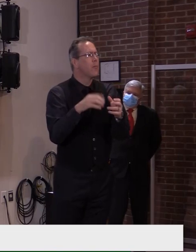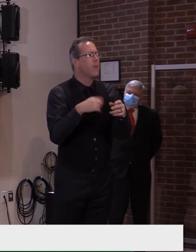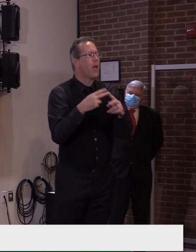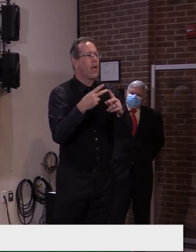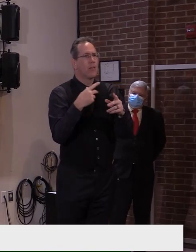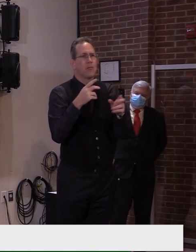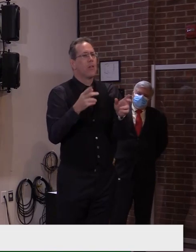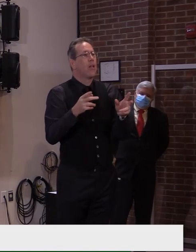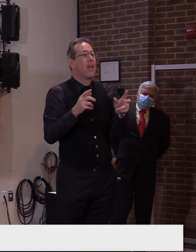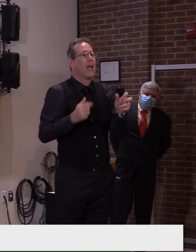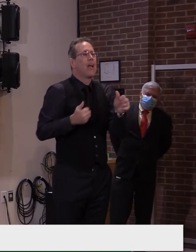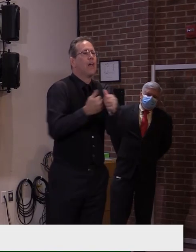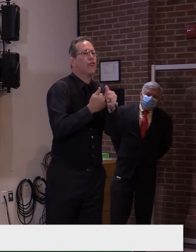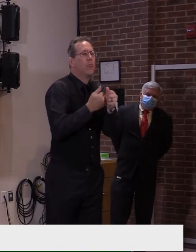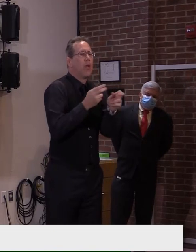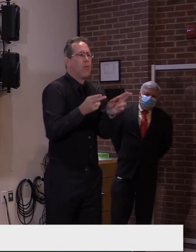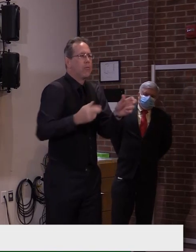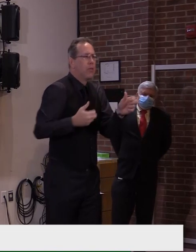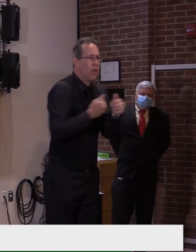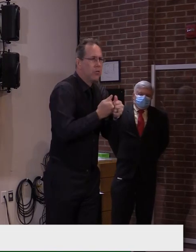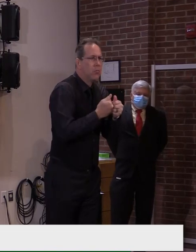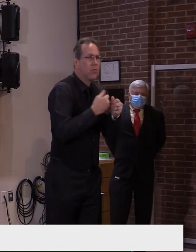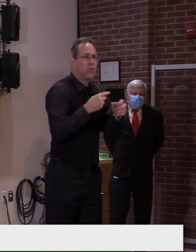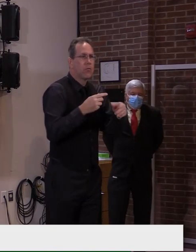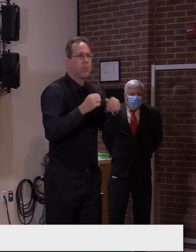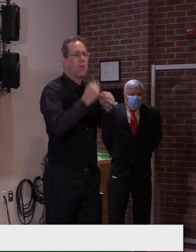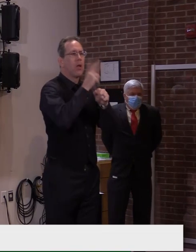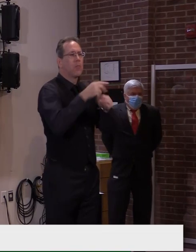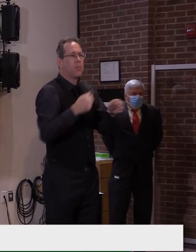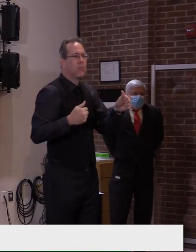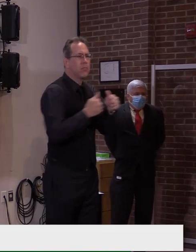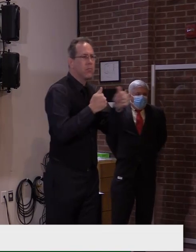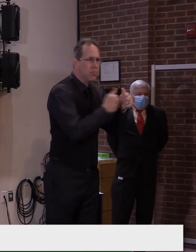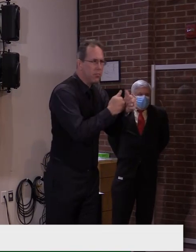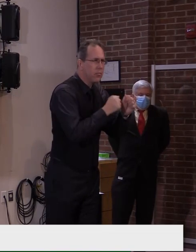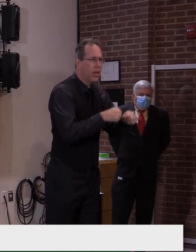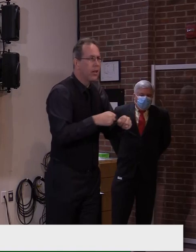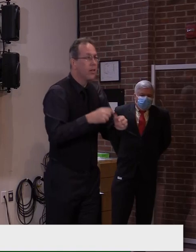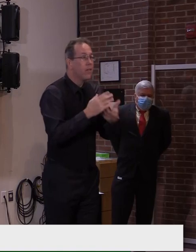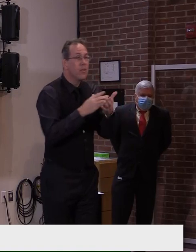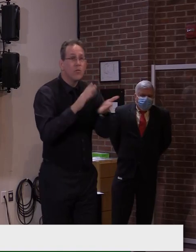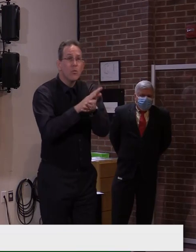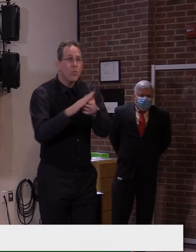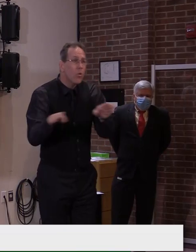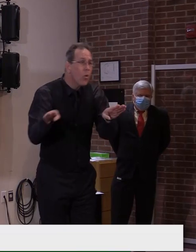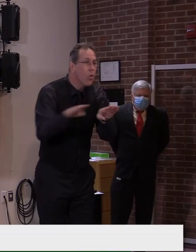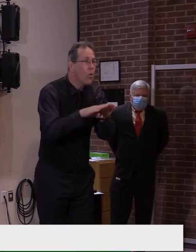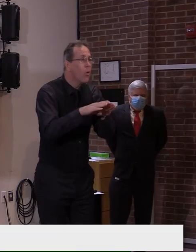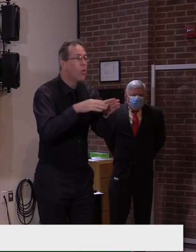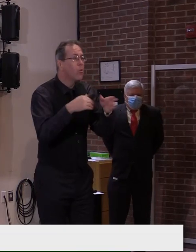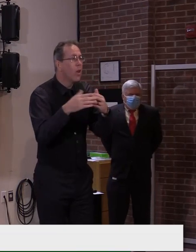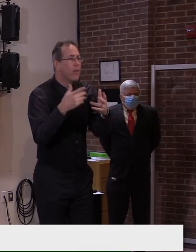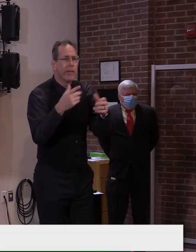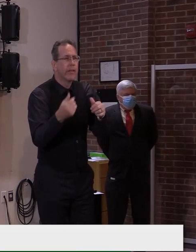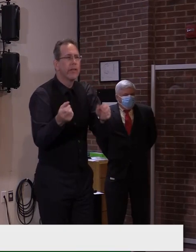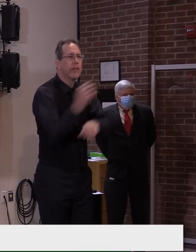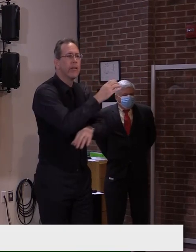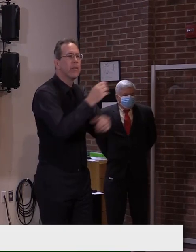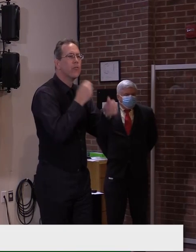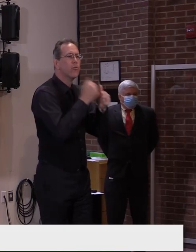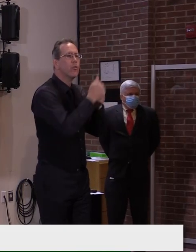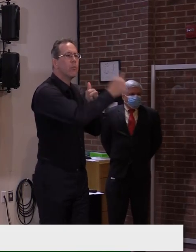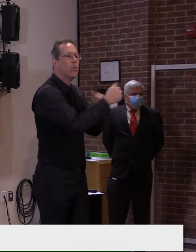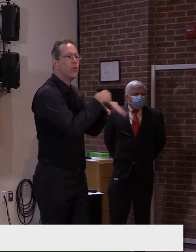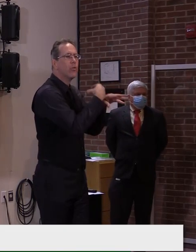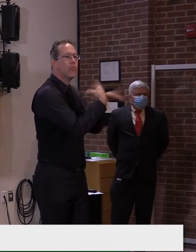that'll be our primary approach to dealing with any kind of school closure as a result of staff availability, basically to leverage the existing